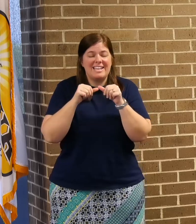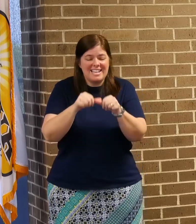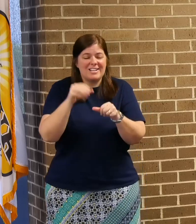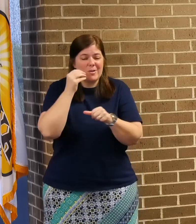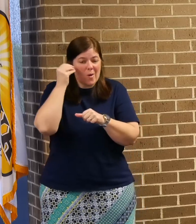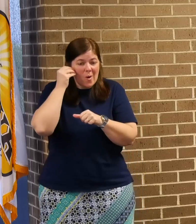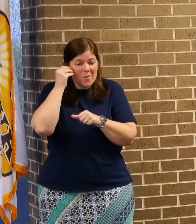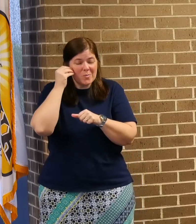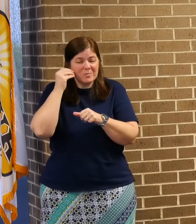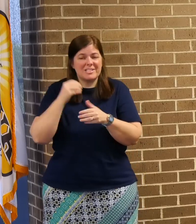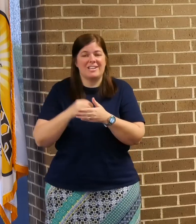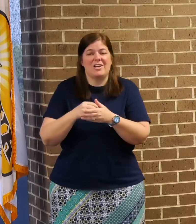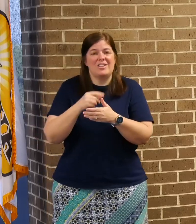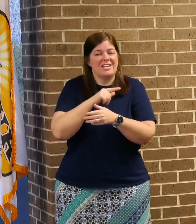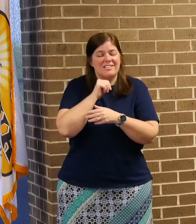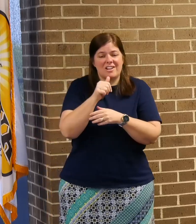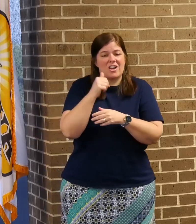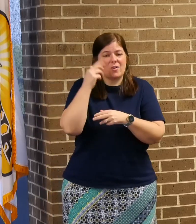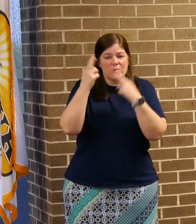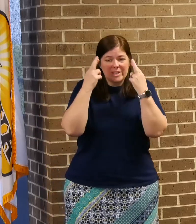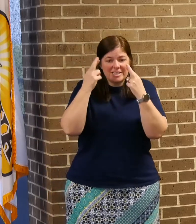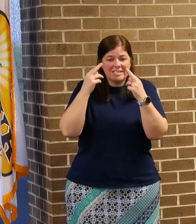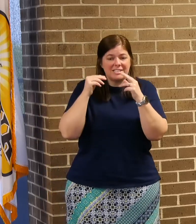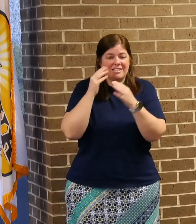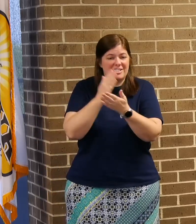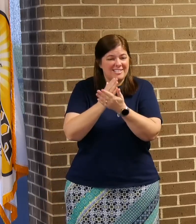life. Available at Armchair